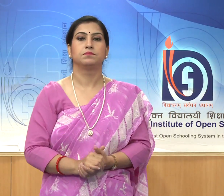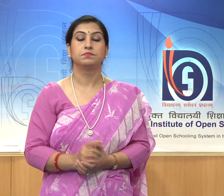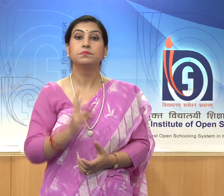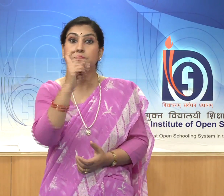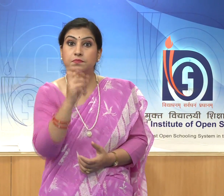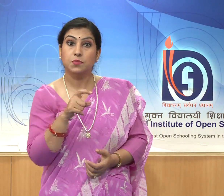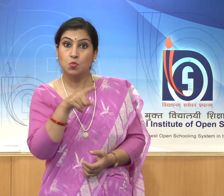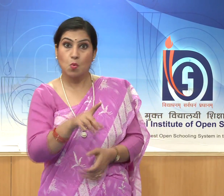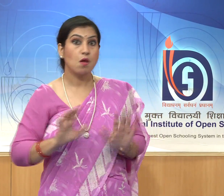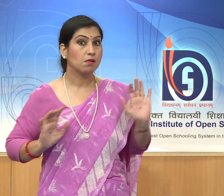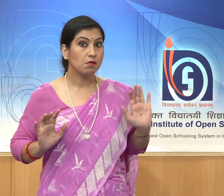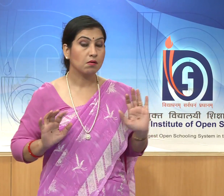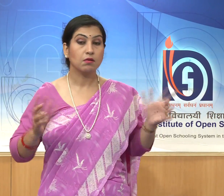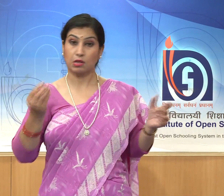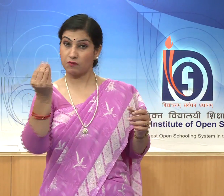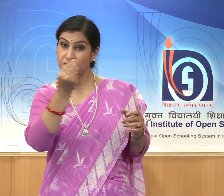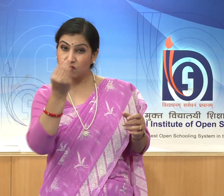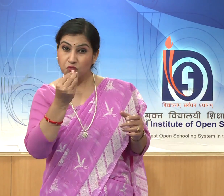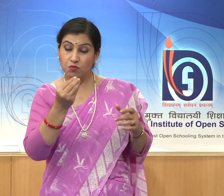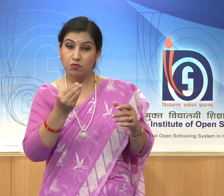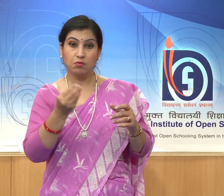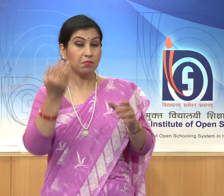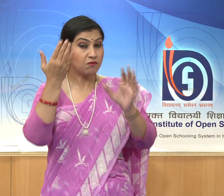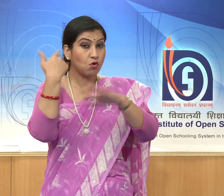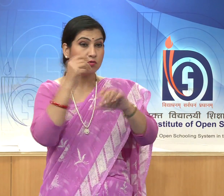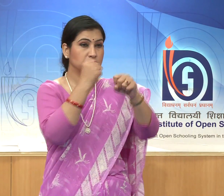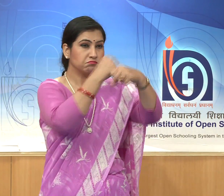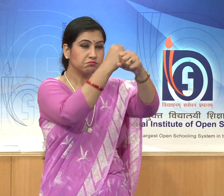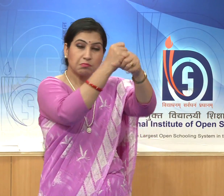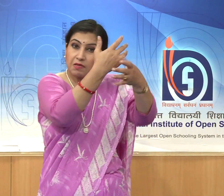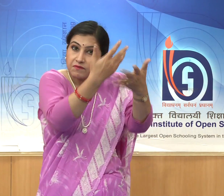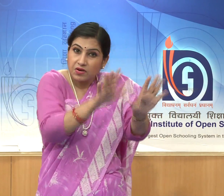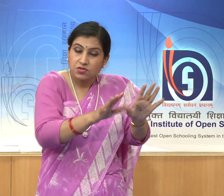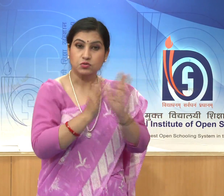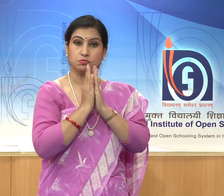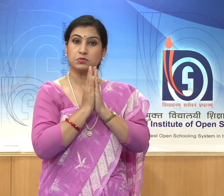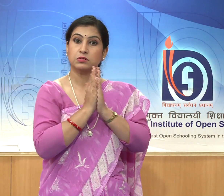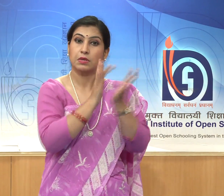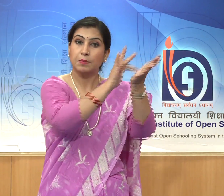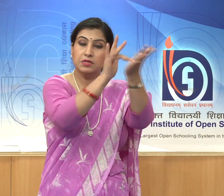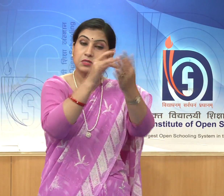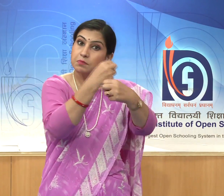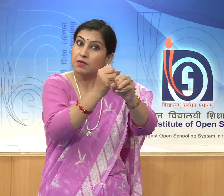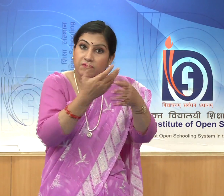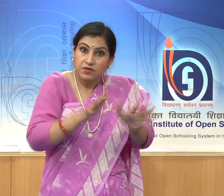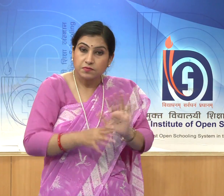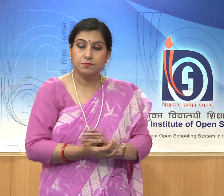except few construction of temples